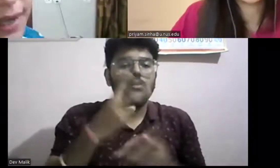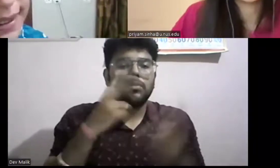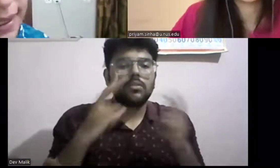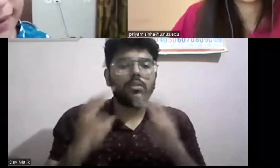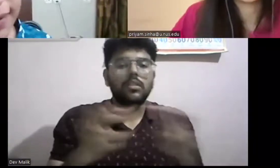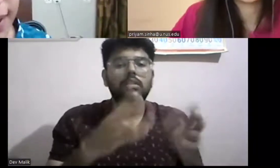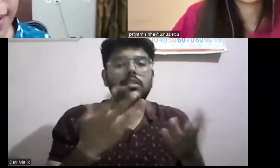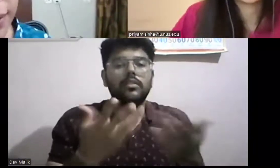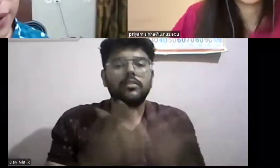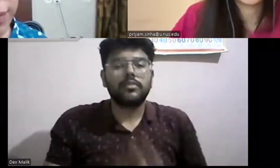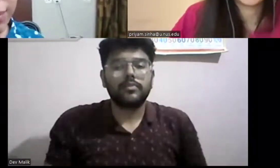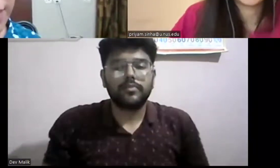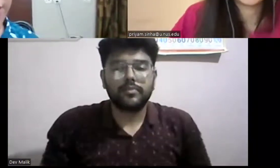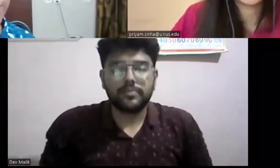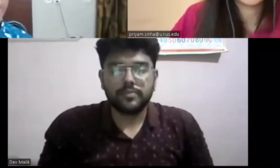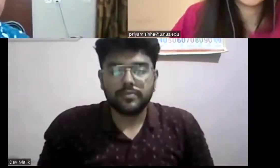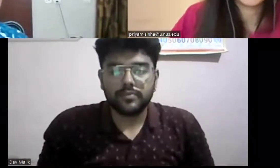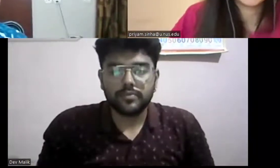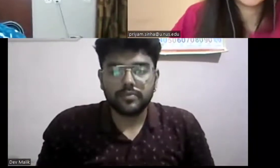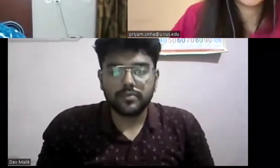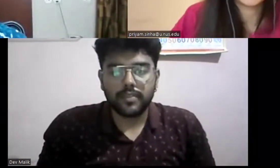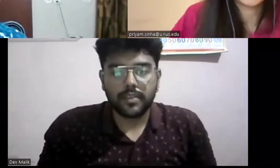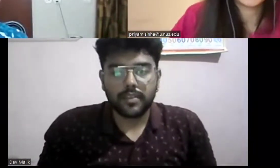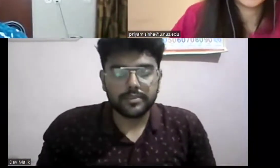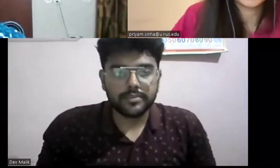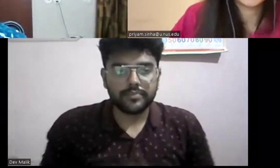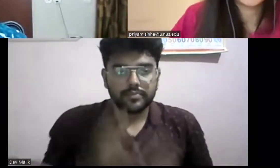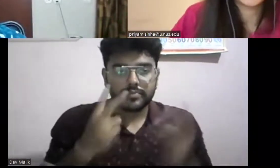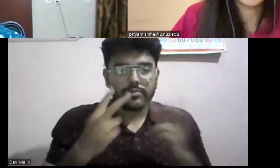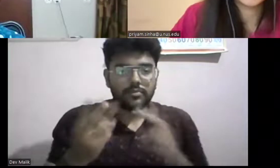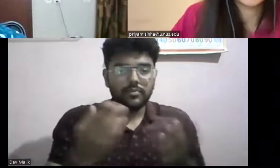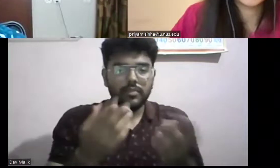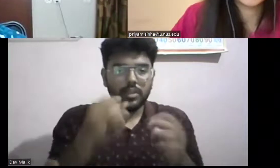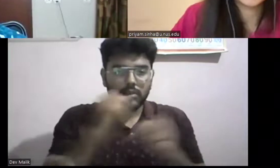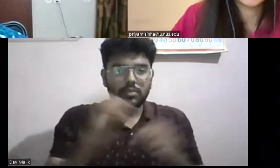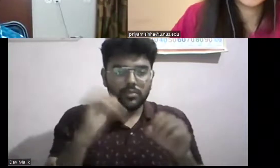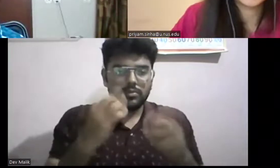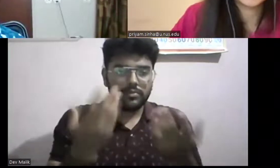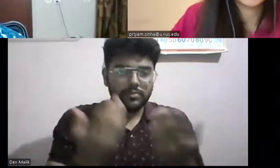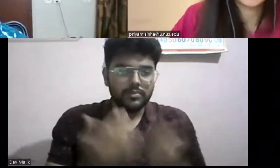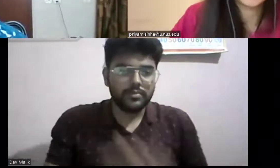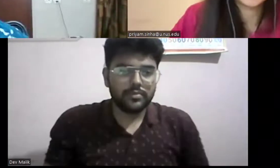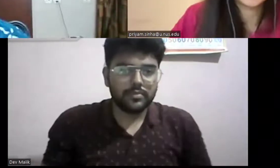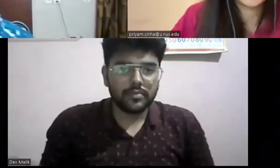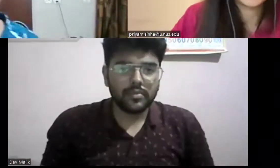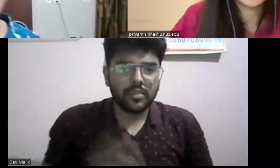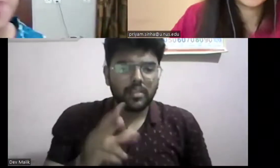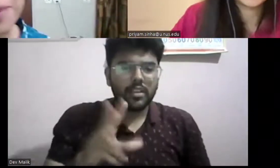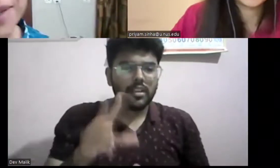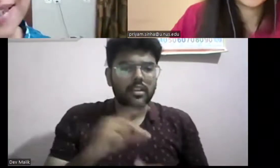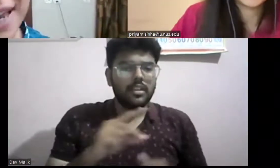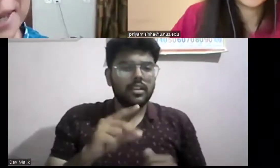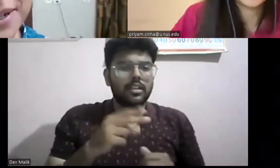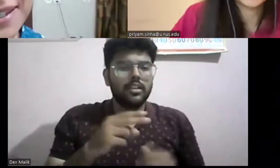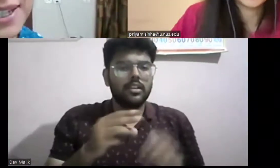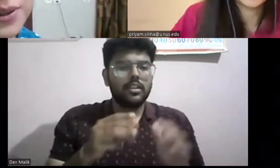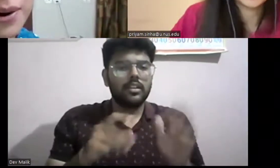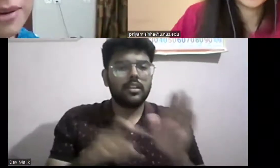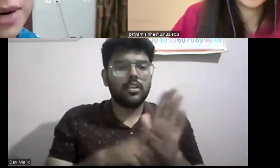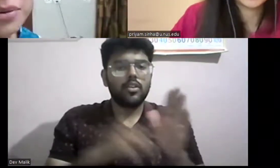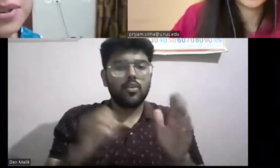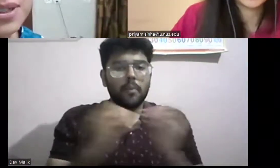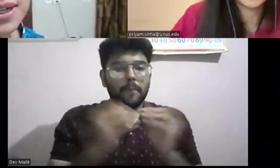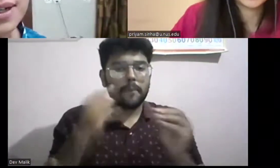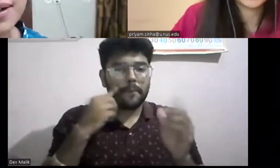of passing. You can actually Google it up. Could you just repeat the name of the scholar? Tobin Sivers. He